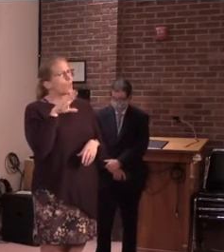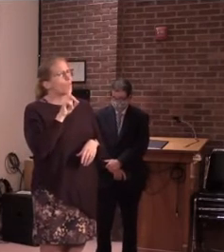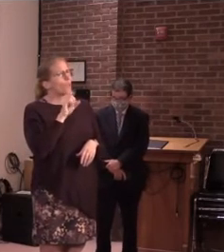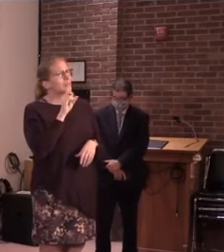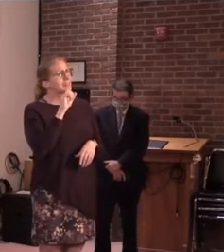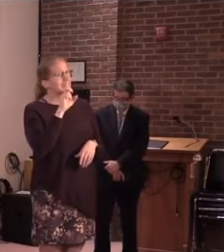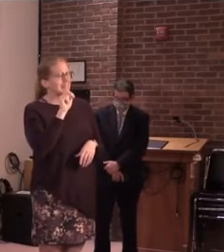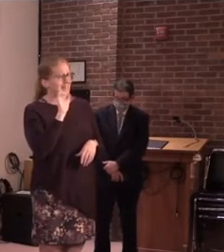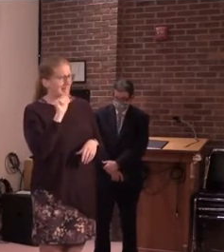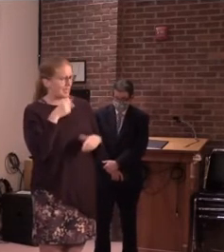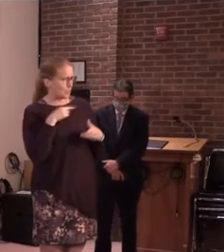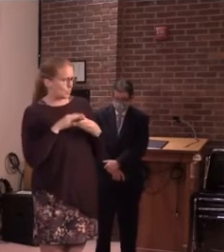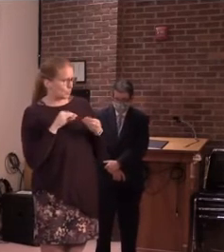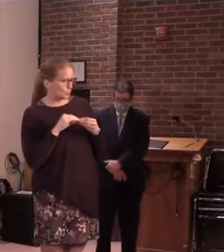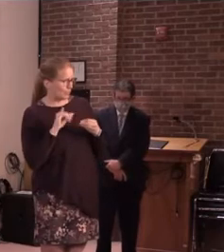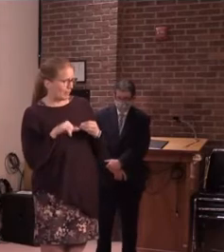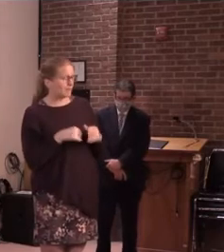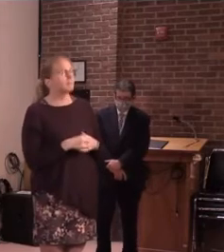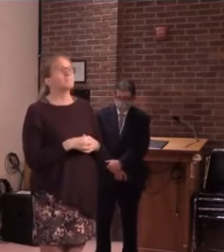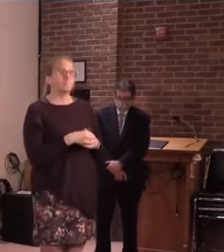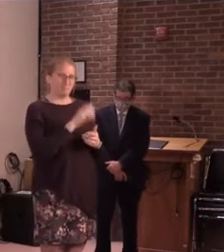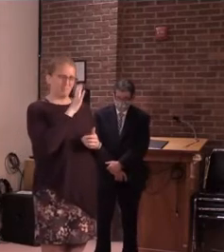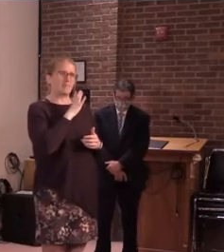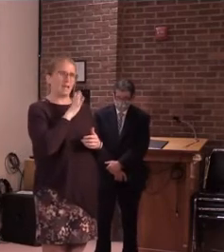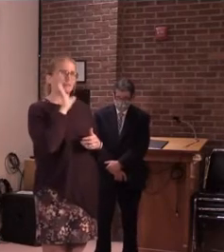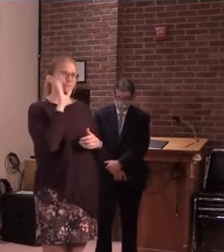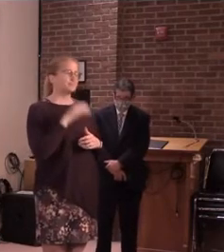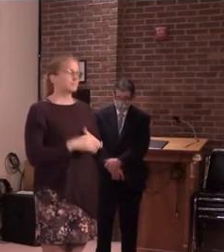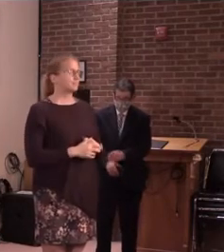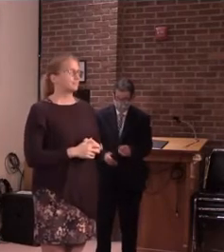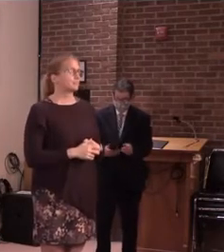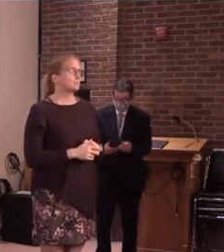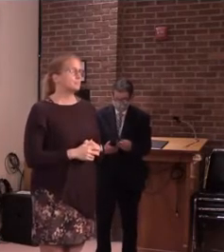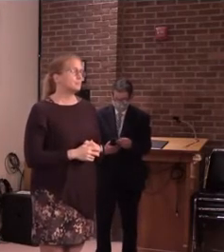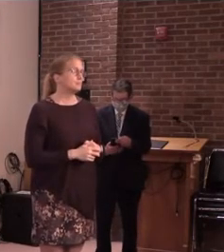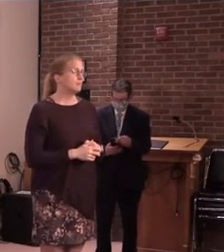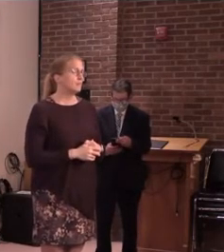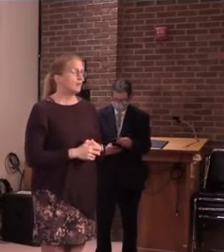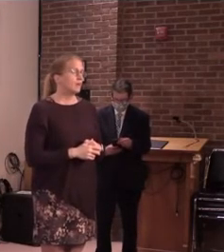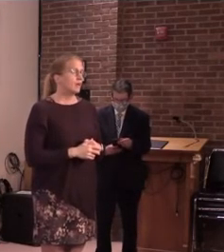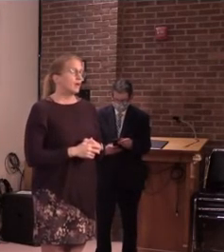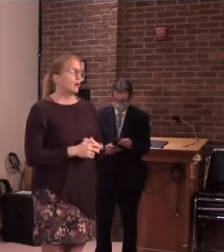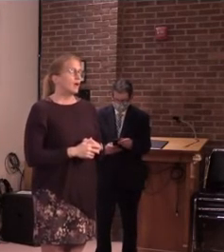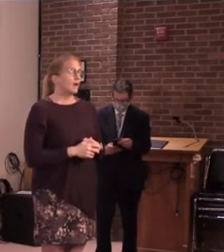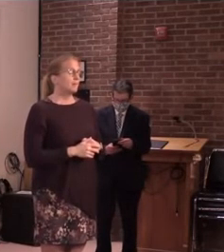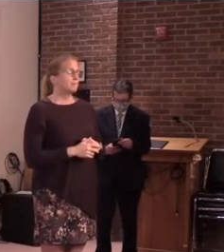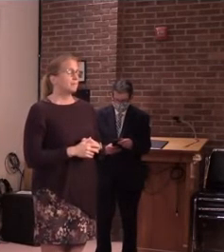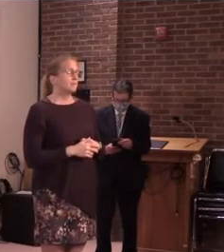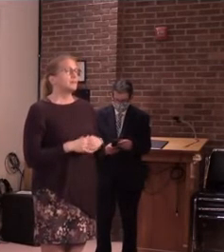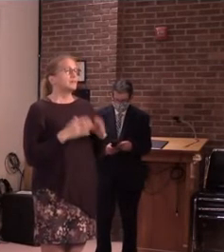you, Governor. Yes, I could address that. So we do have a bit of a divide and conquer